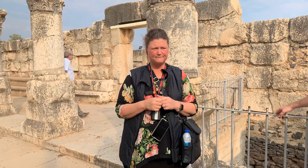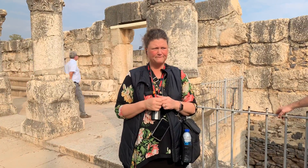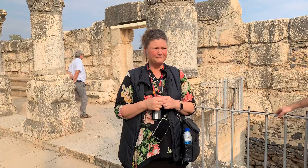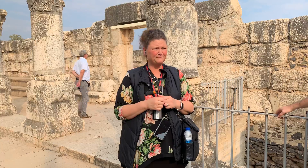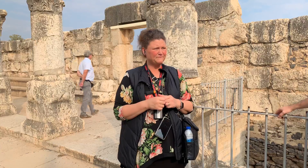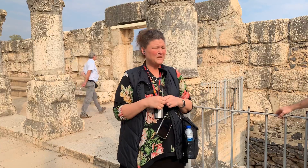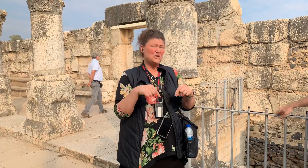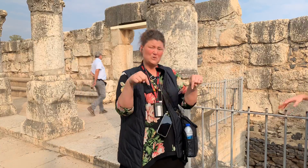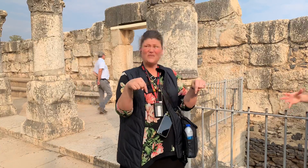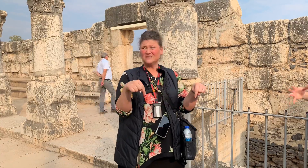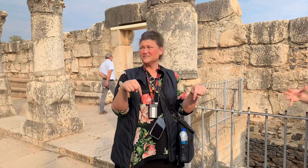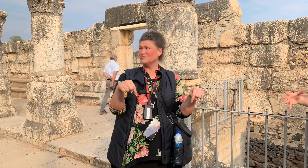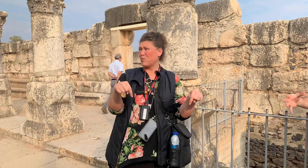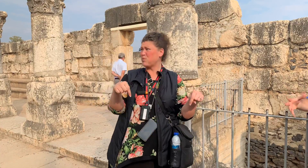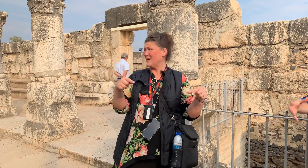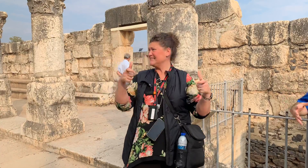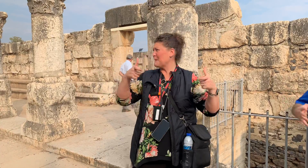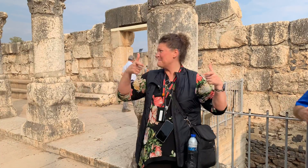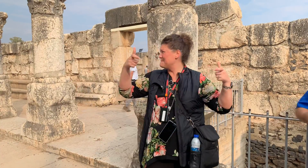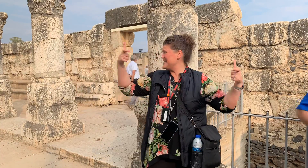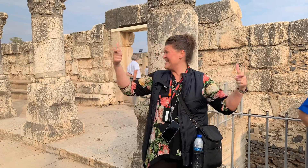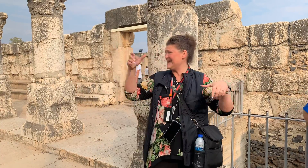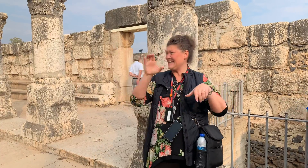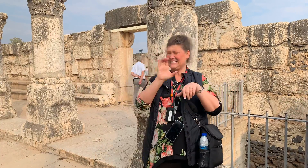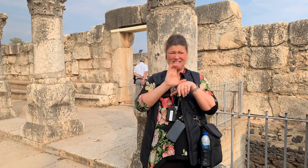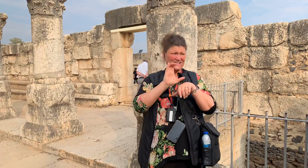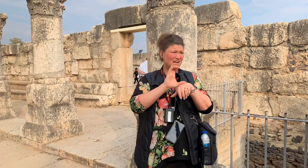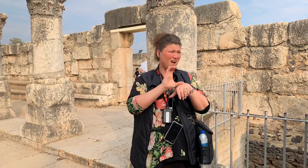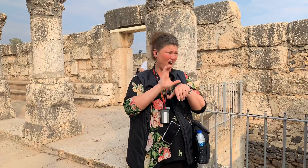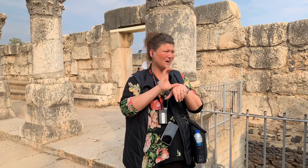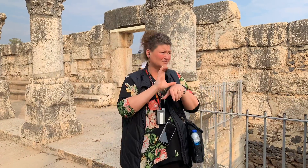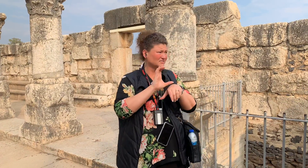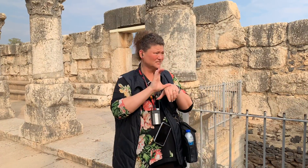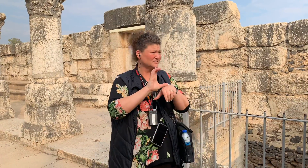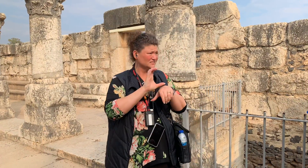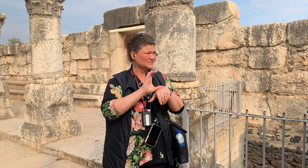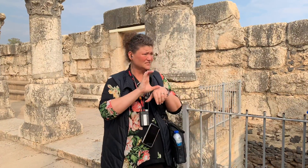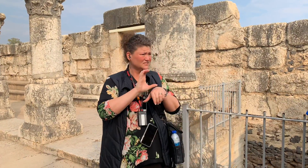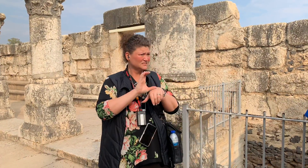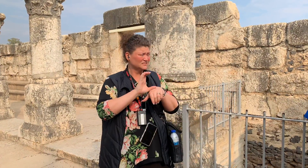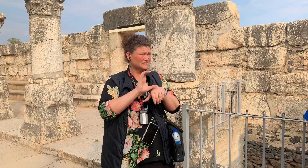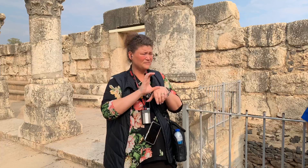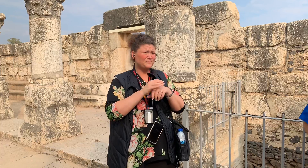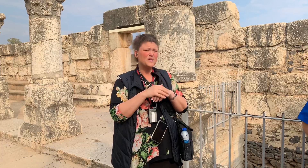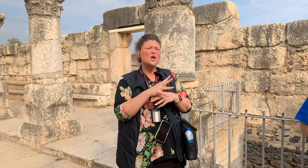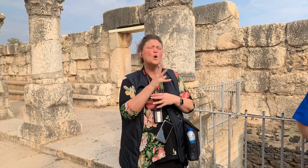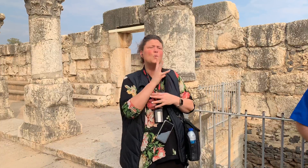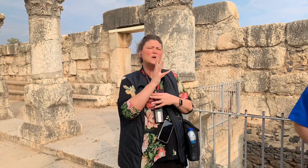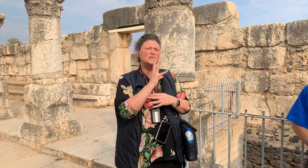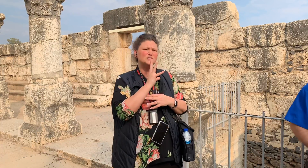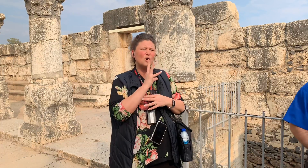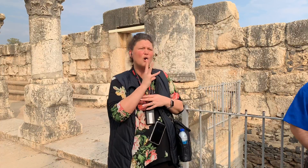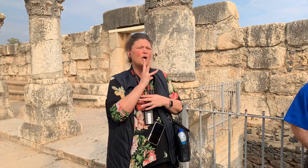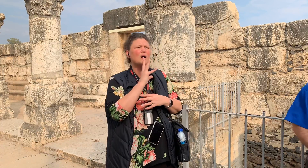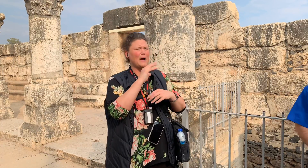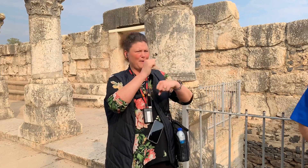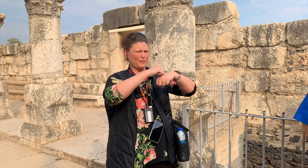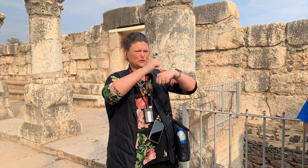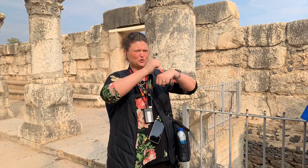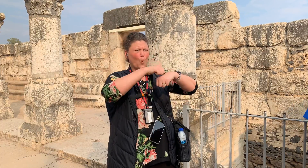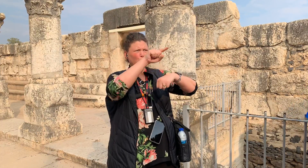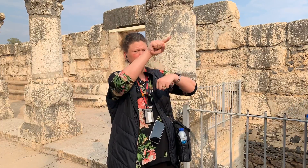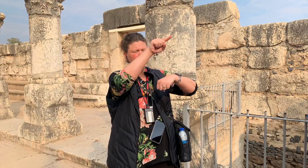guys, this is a big synagogue. We spoke about the basalt stone